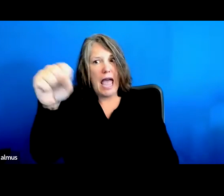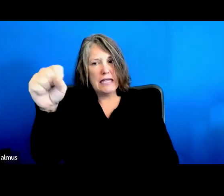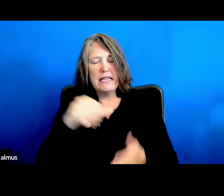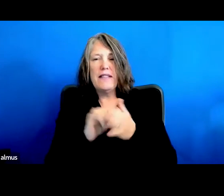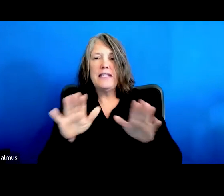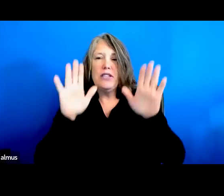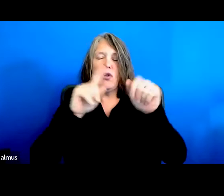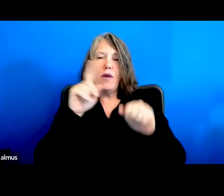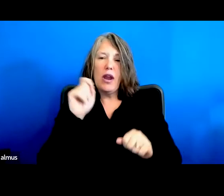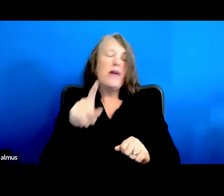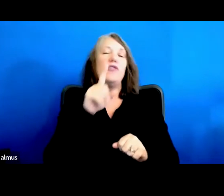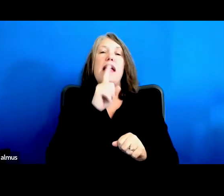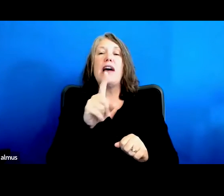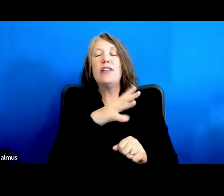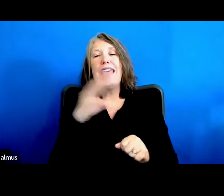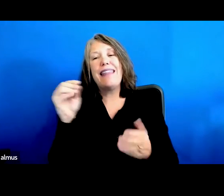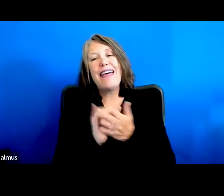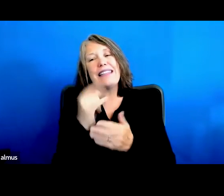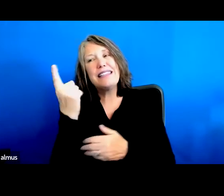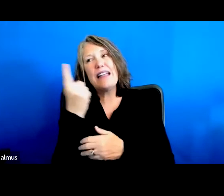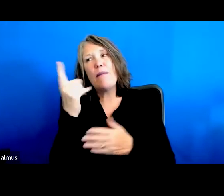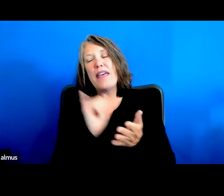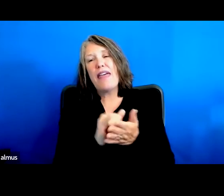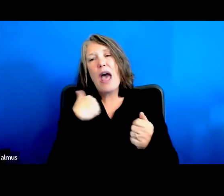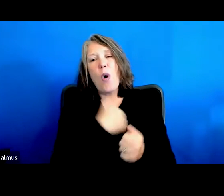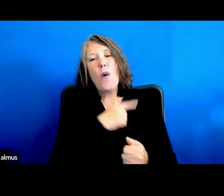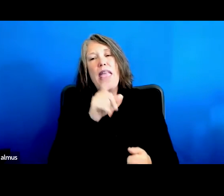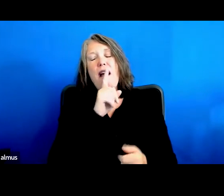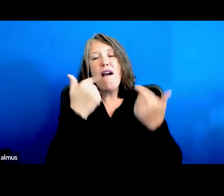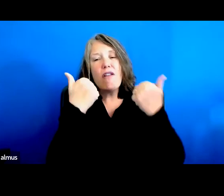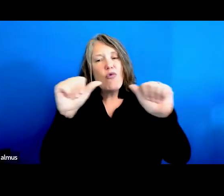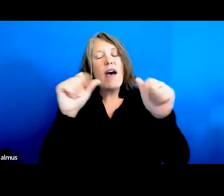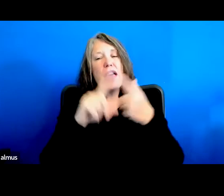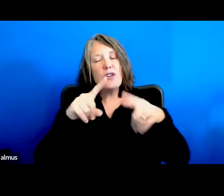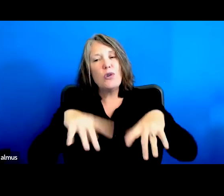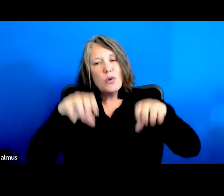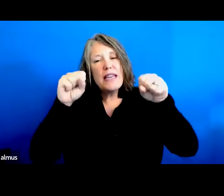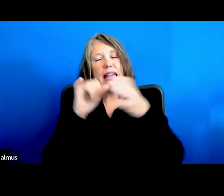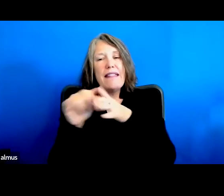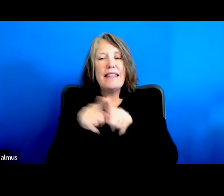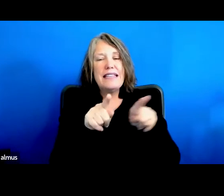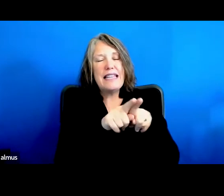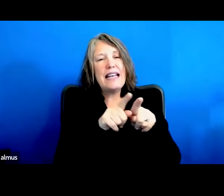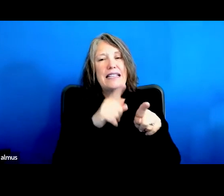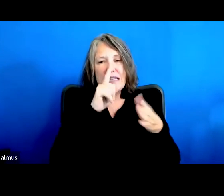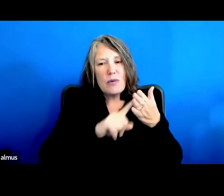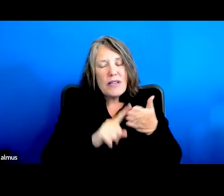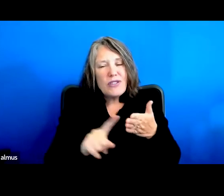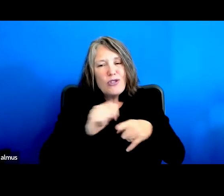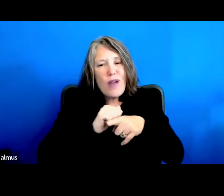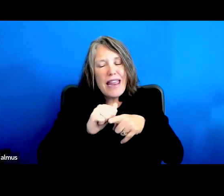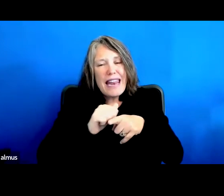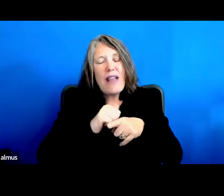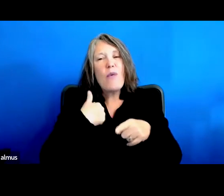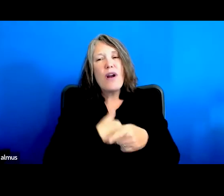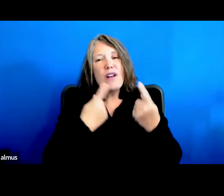great question, actually, and it is something that that we are trying to take this as the Research and Training Center are trying to